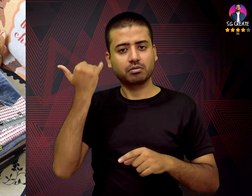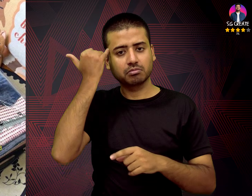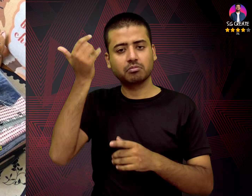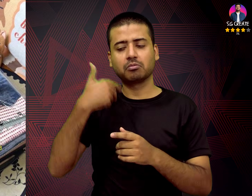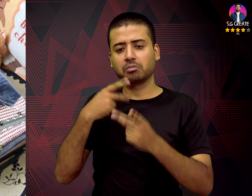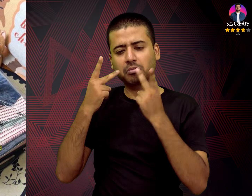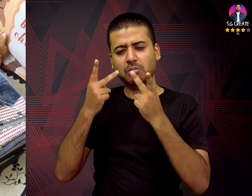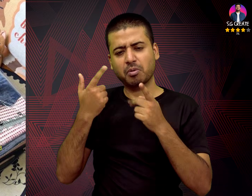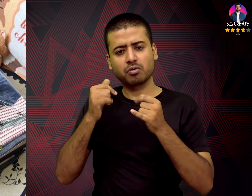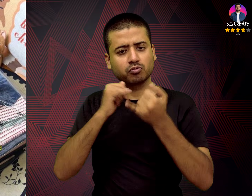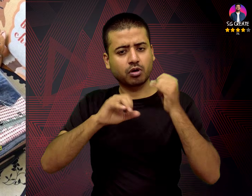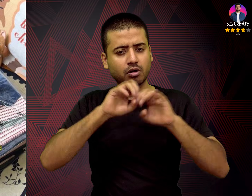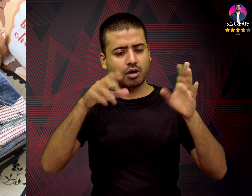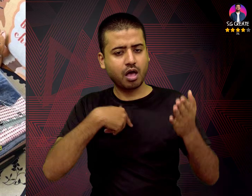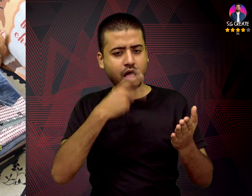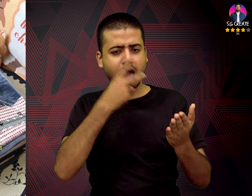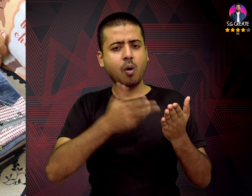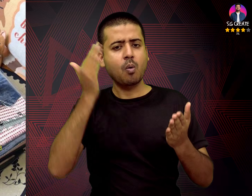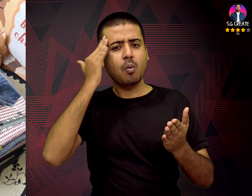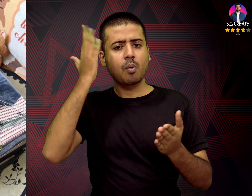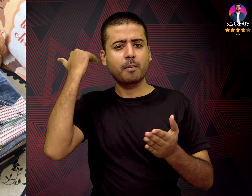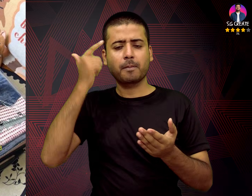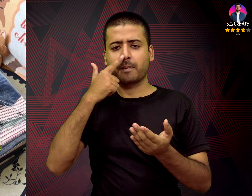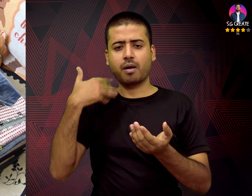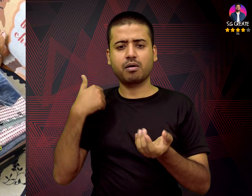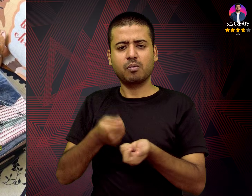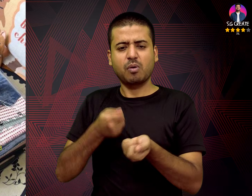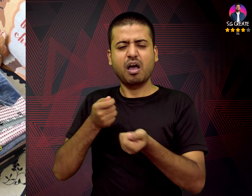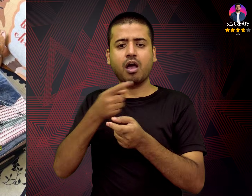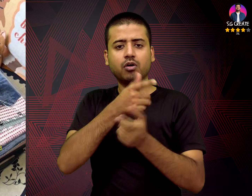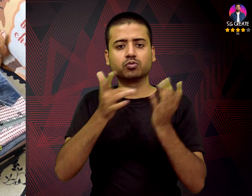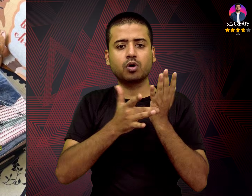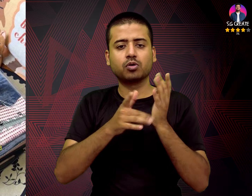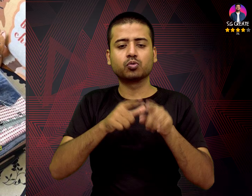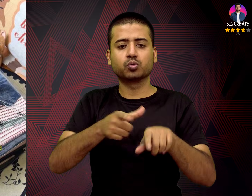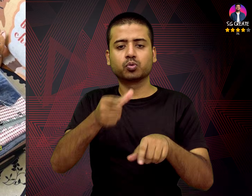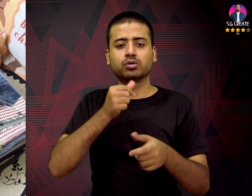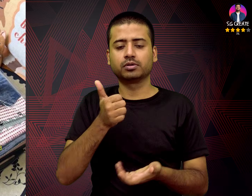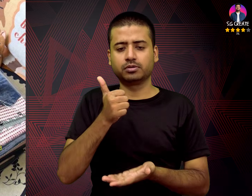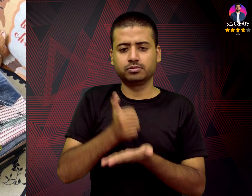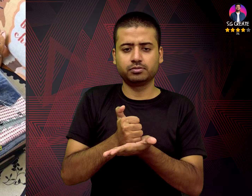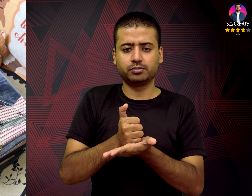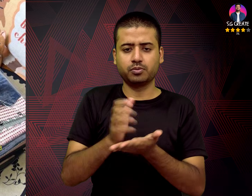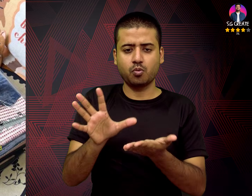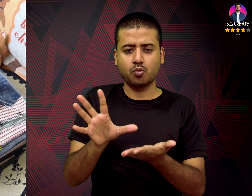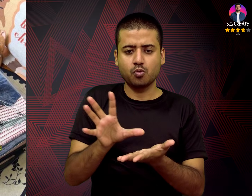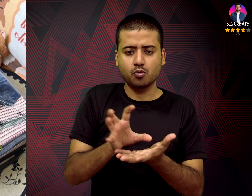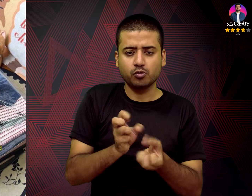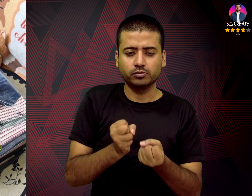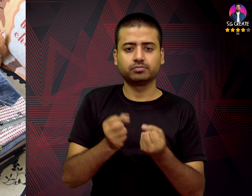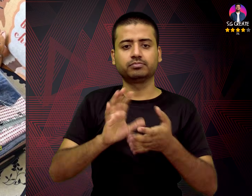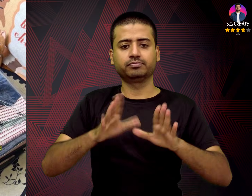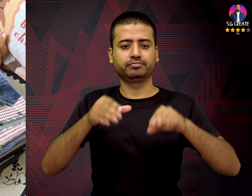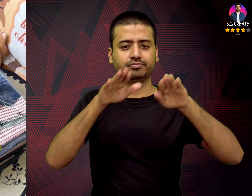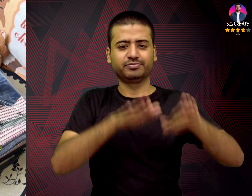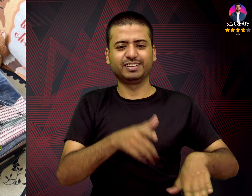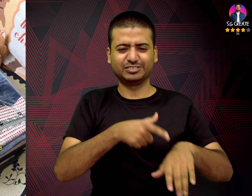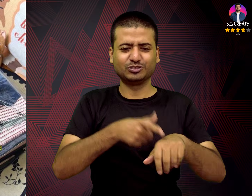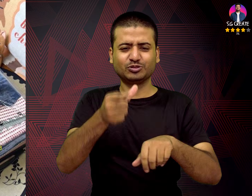For those venturing into the outdoors, a vacuum-sealed bag acts as a barrier against insects and dust mites, ensuring that your sleeping